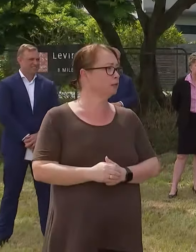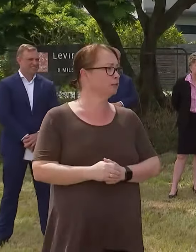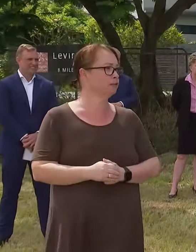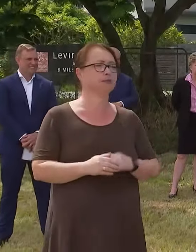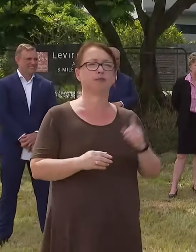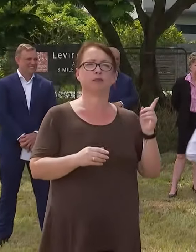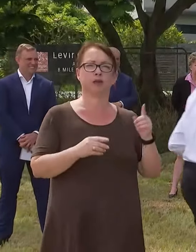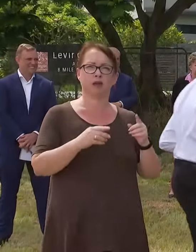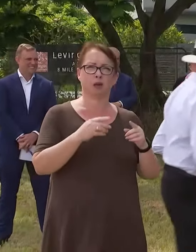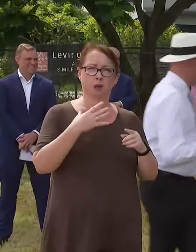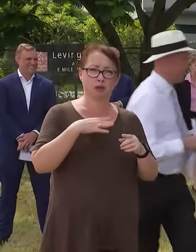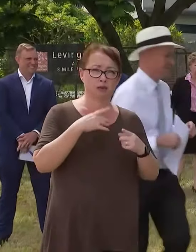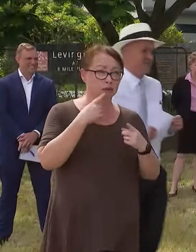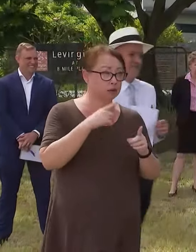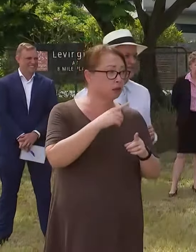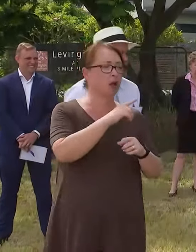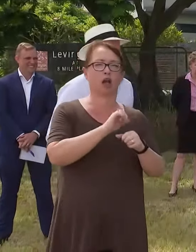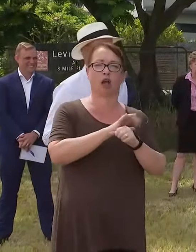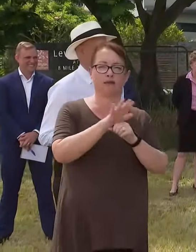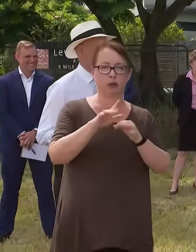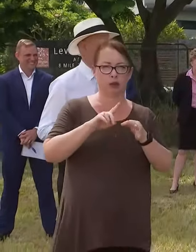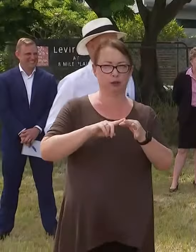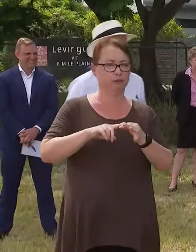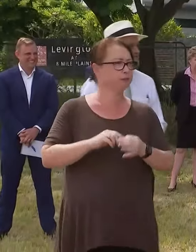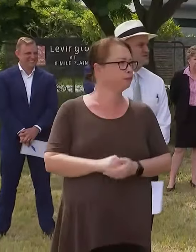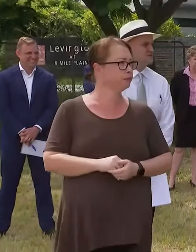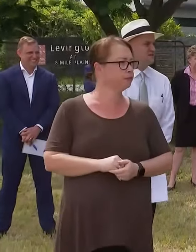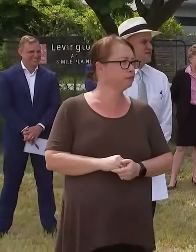Oh, COVID. Okay, sorry, Lydia. Yeah.